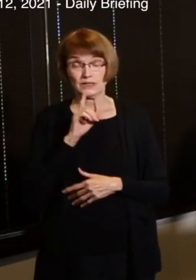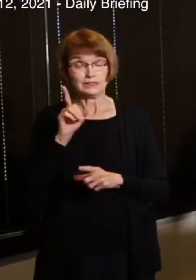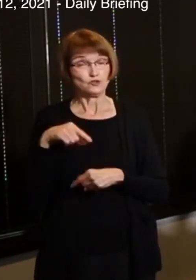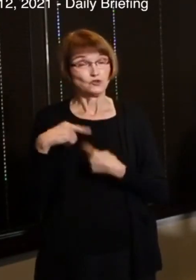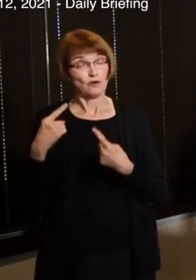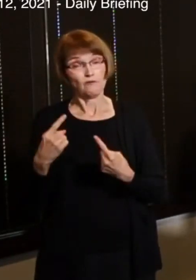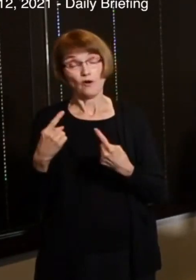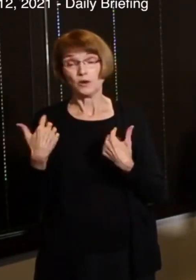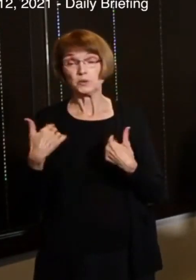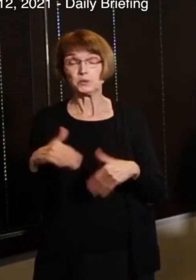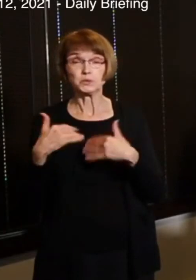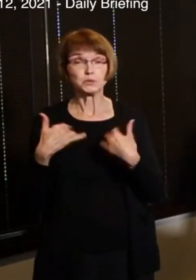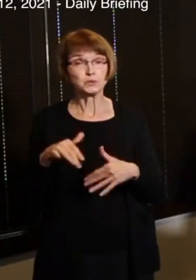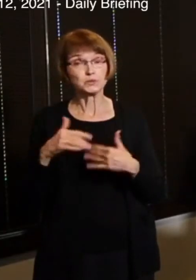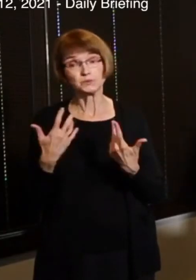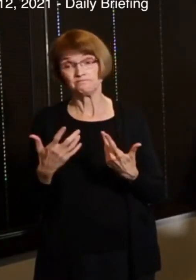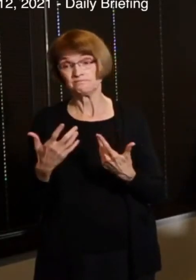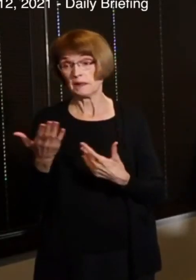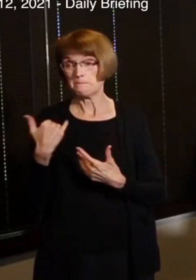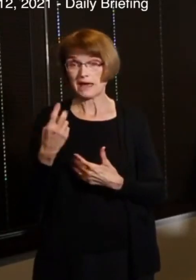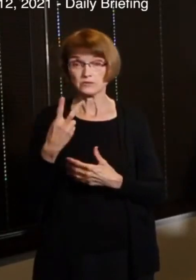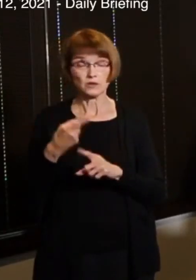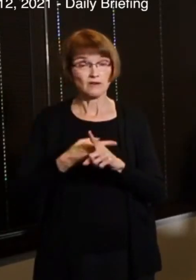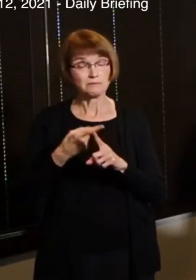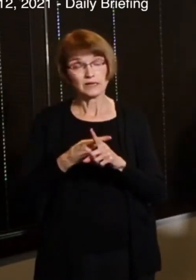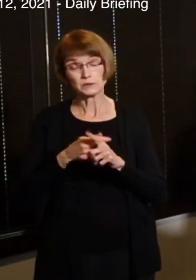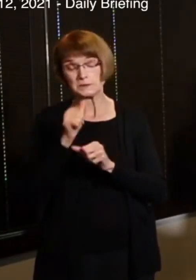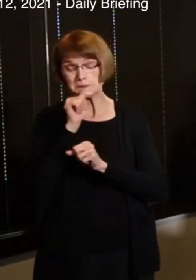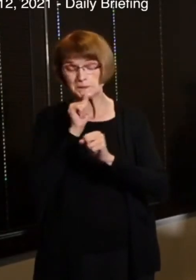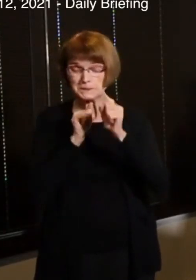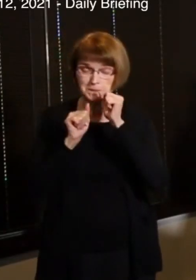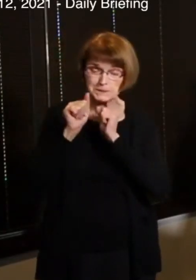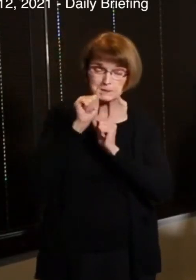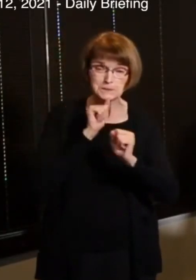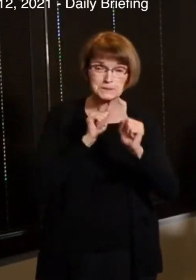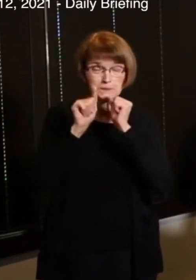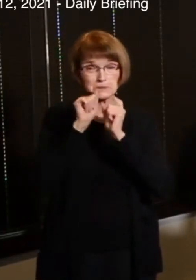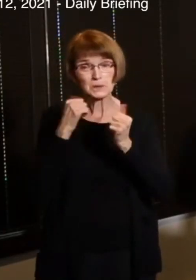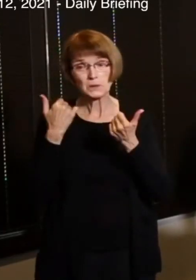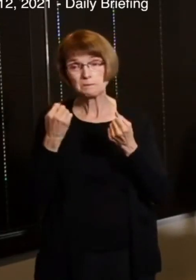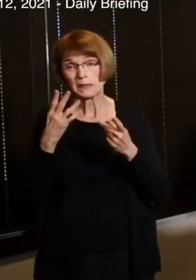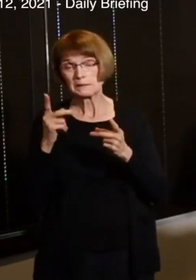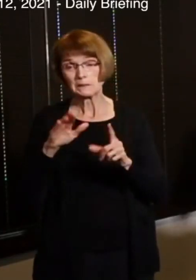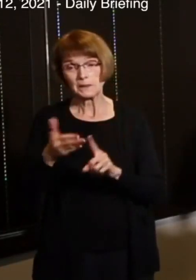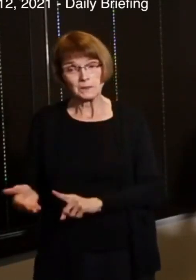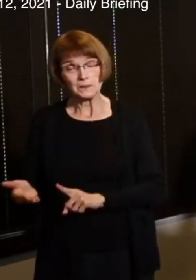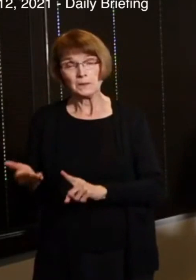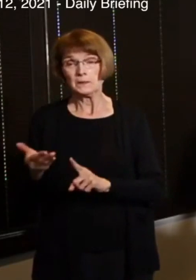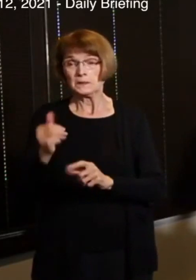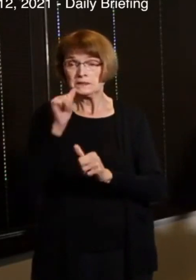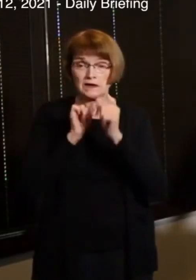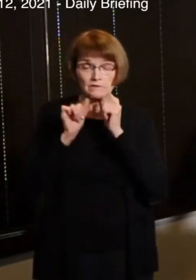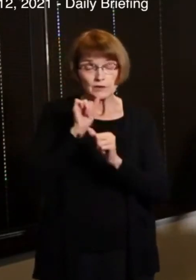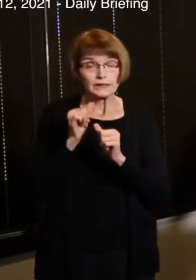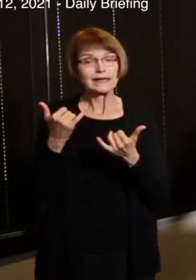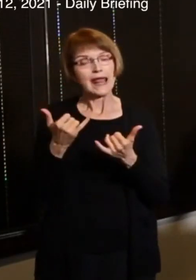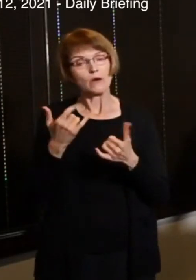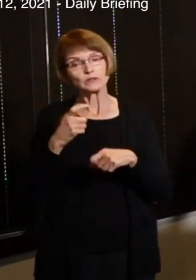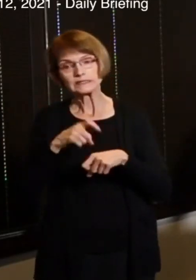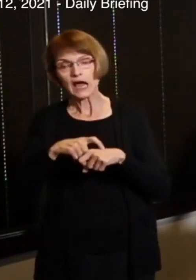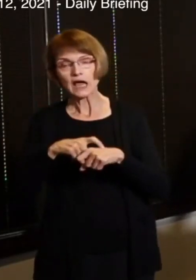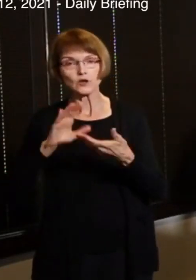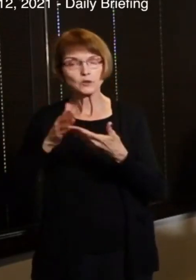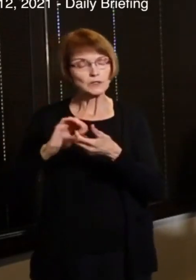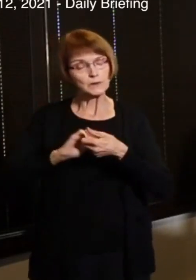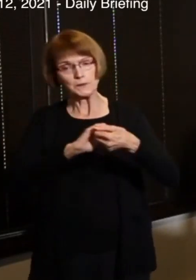price and suffered way too much over the past 12 months. And so now it's time once again to really rally the community and get us